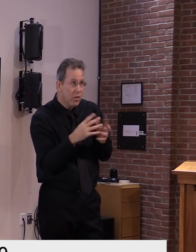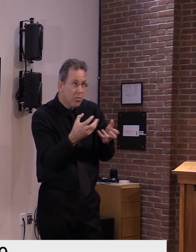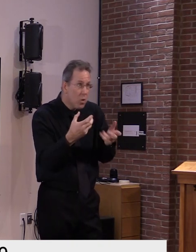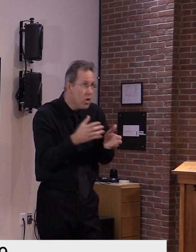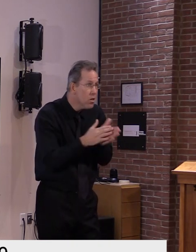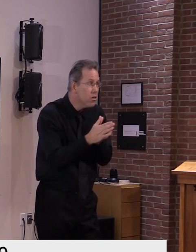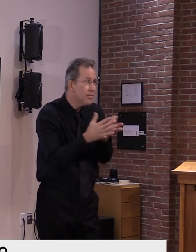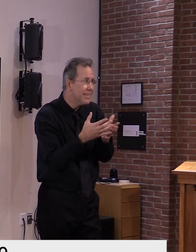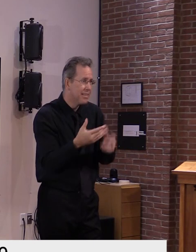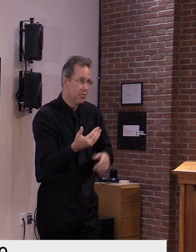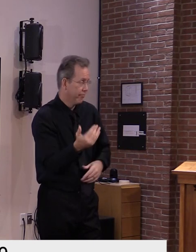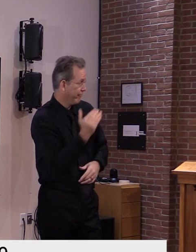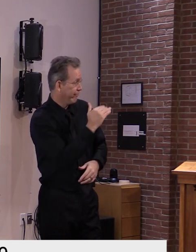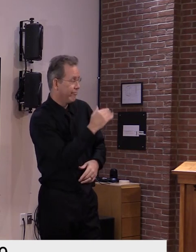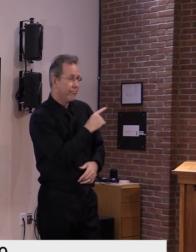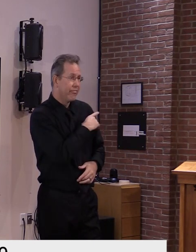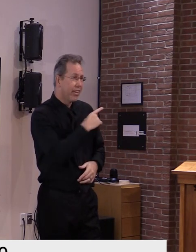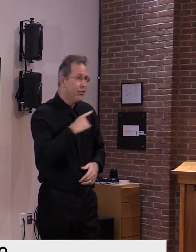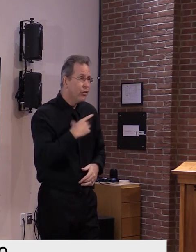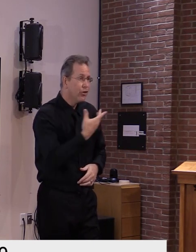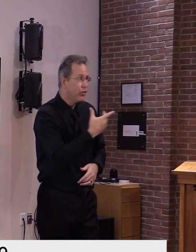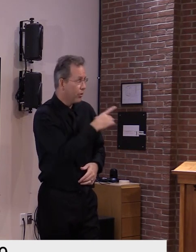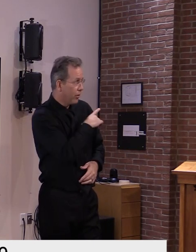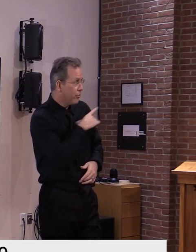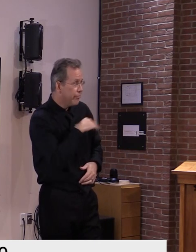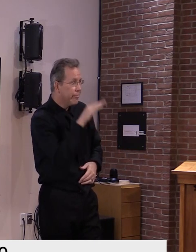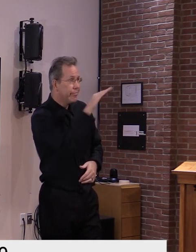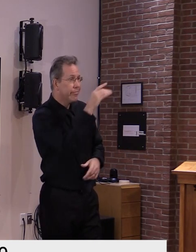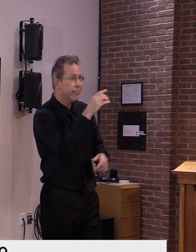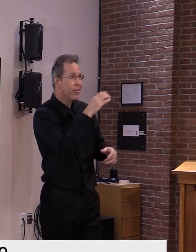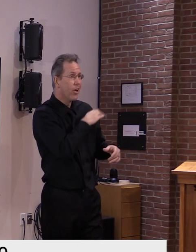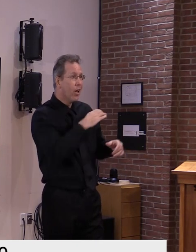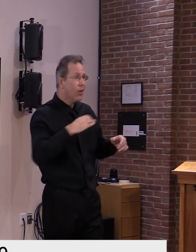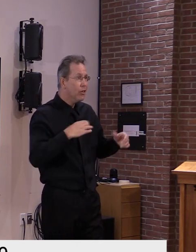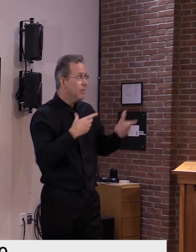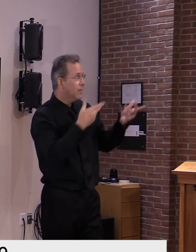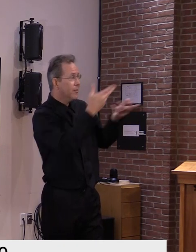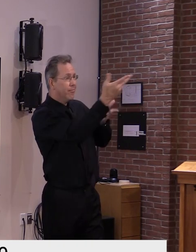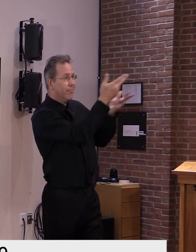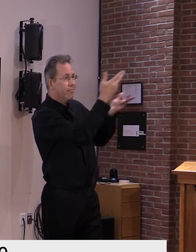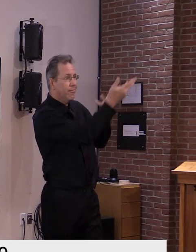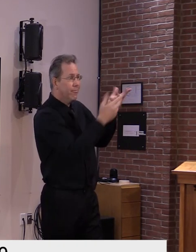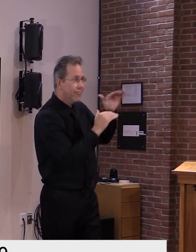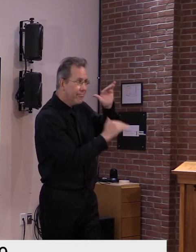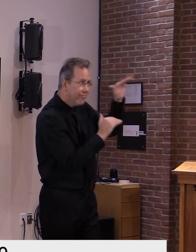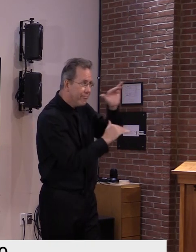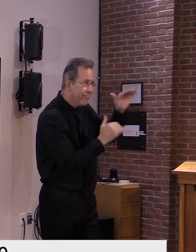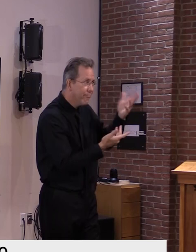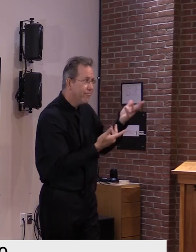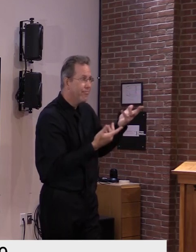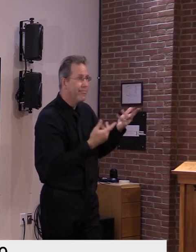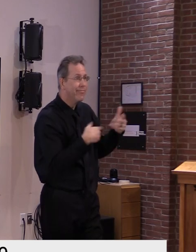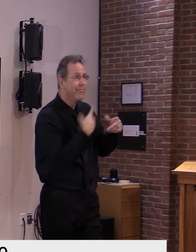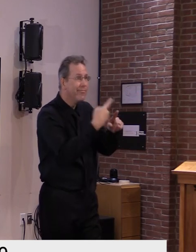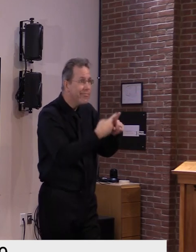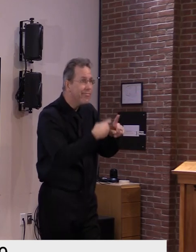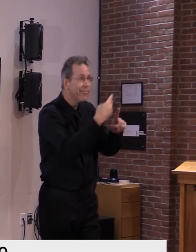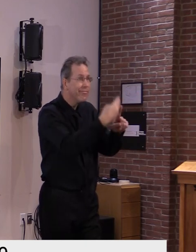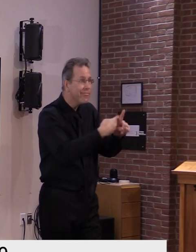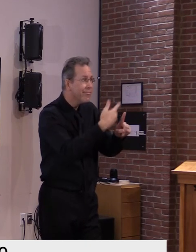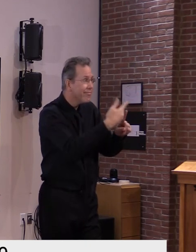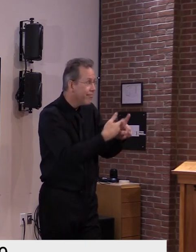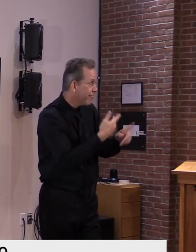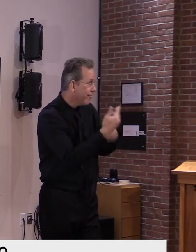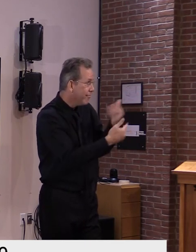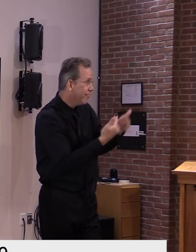in, and we'll try and work the details out over the next couple of months. But I'm not here prepared